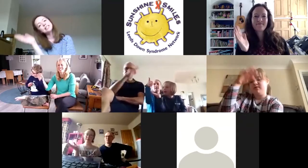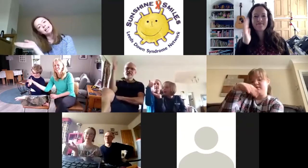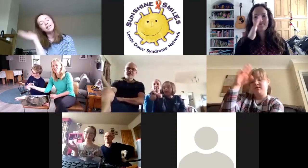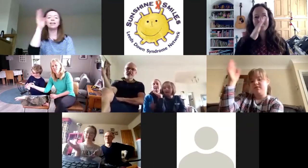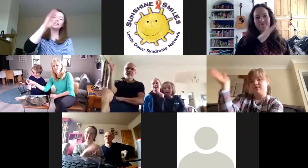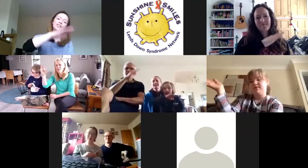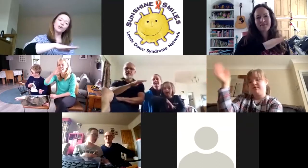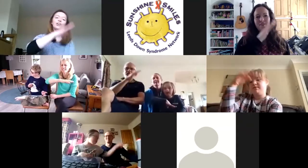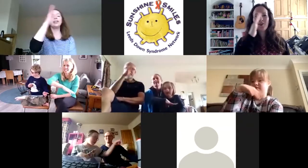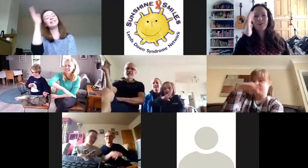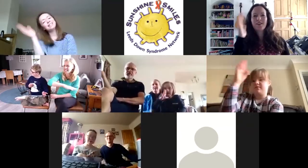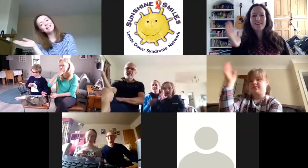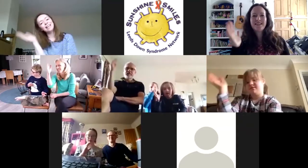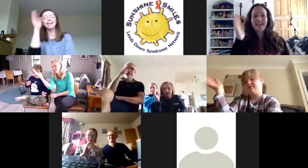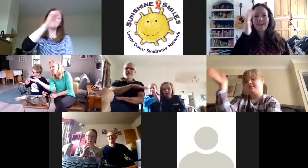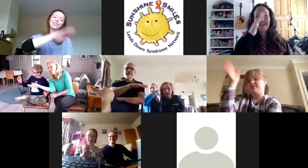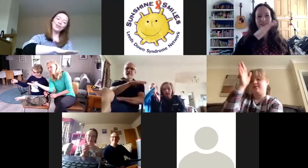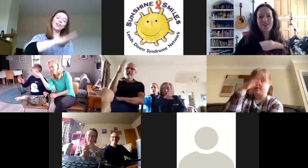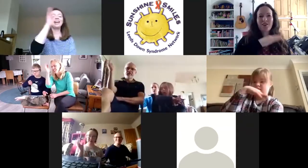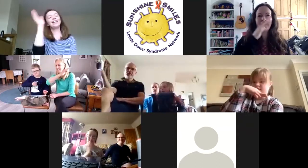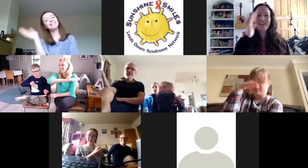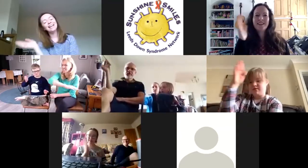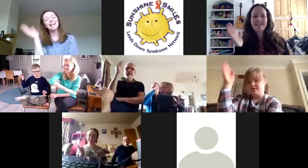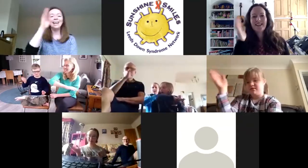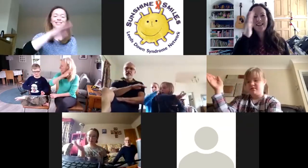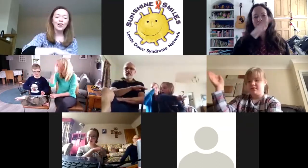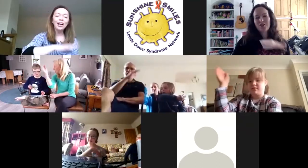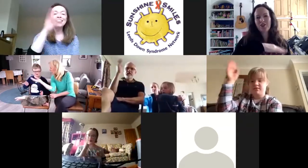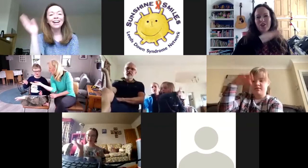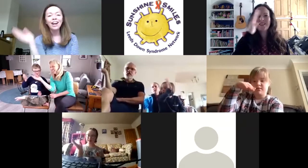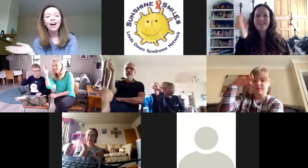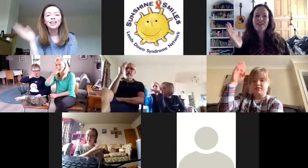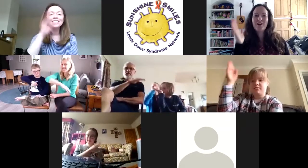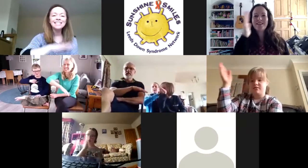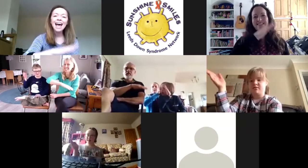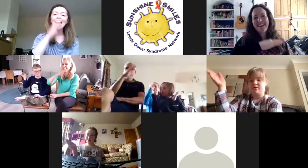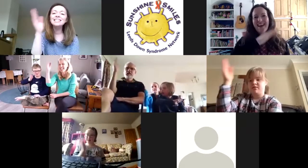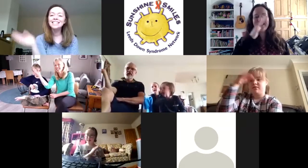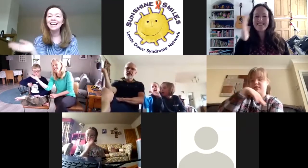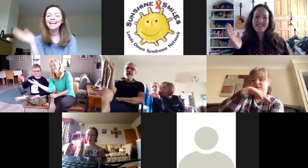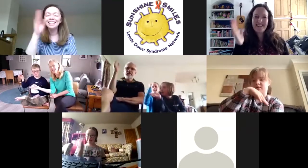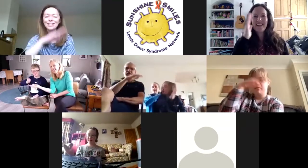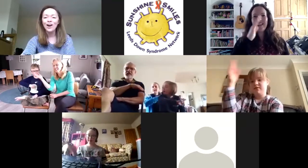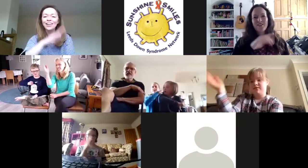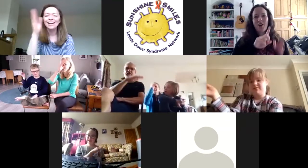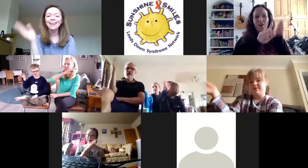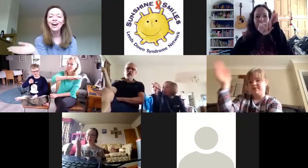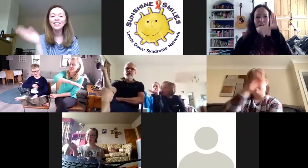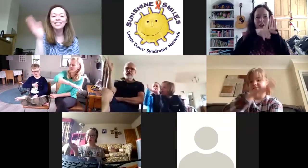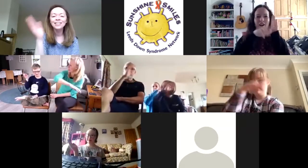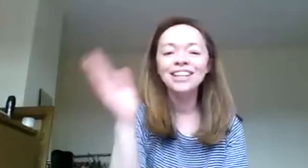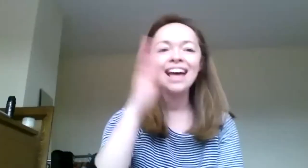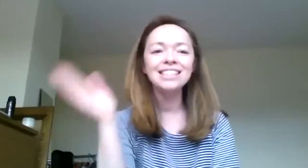go TikTok, TikTok, TikTok. The clock says tick. Tick-tock, the